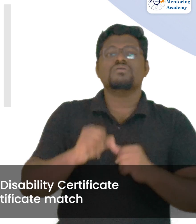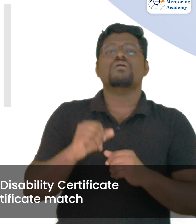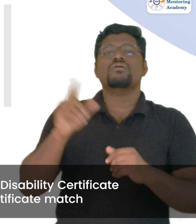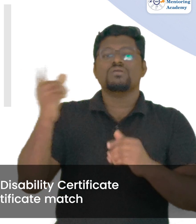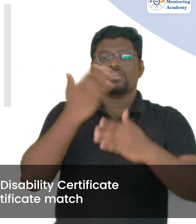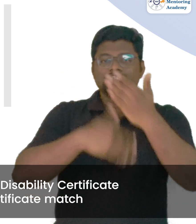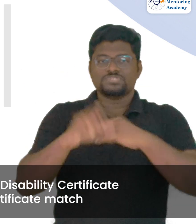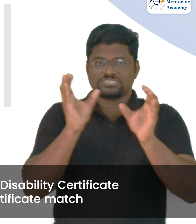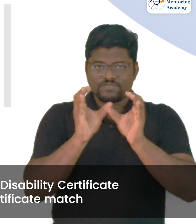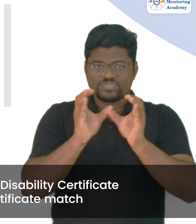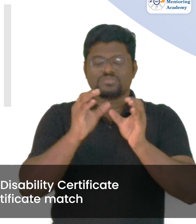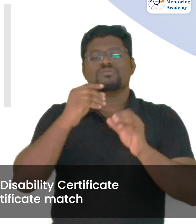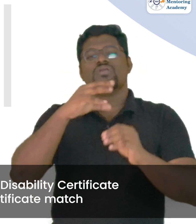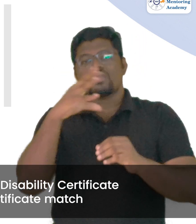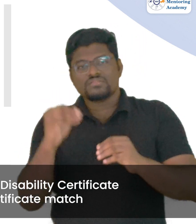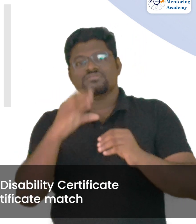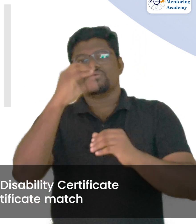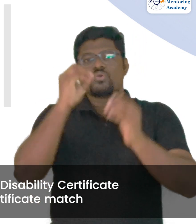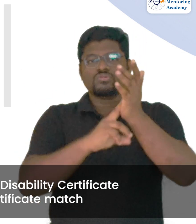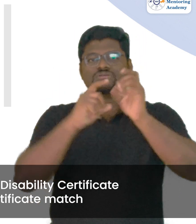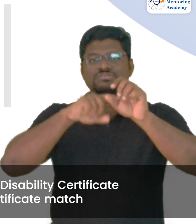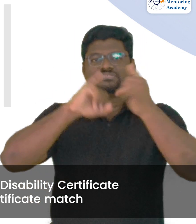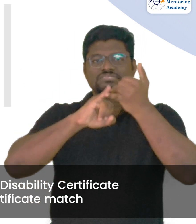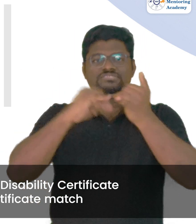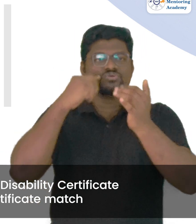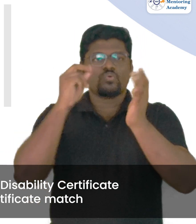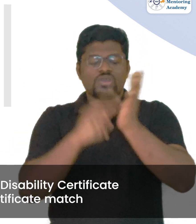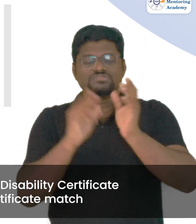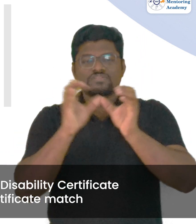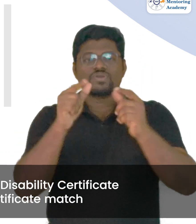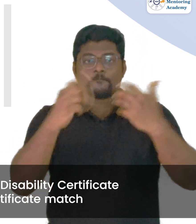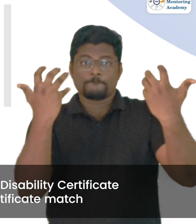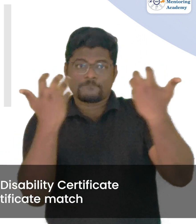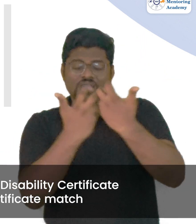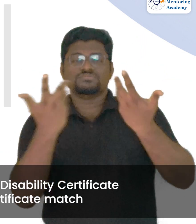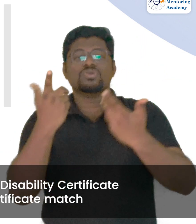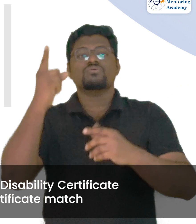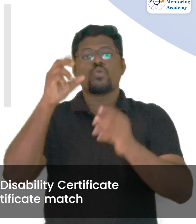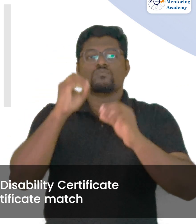3. Ensure the details on the disability certificate and concession certificate match.